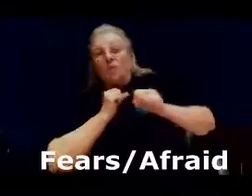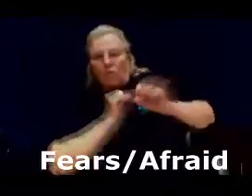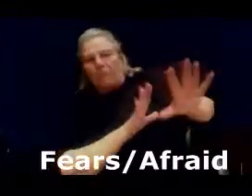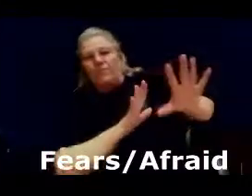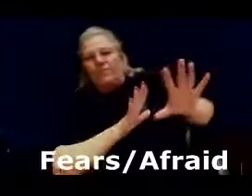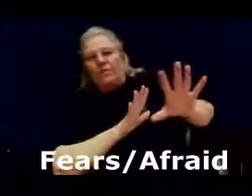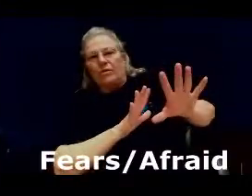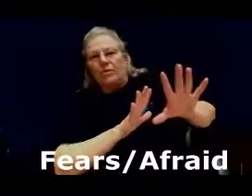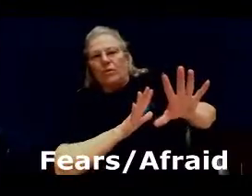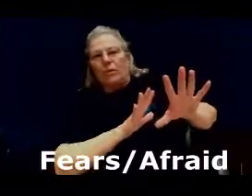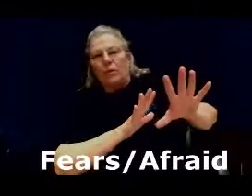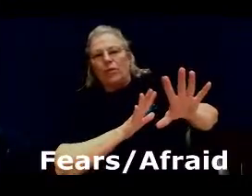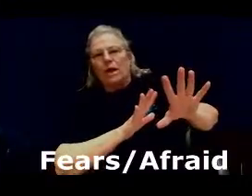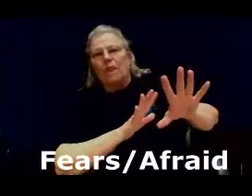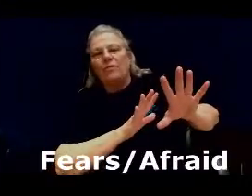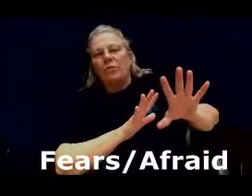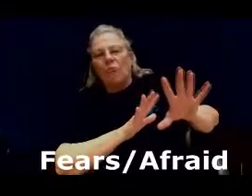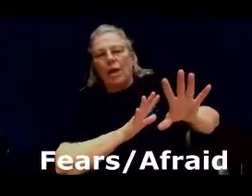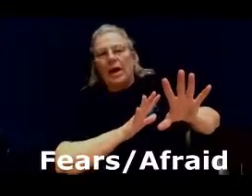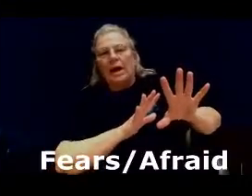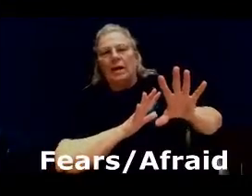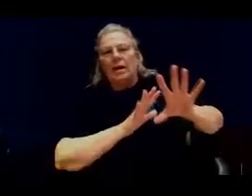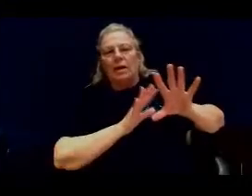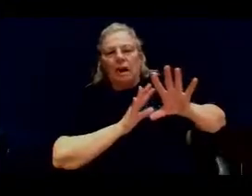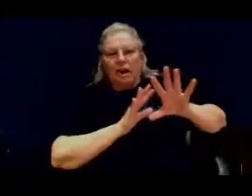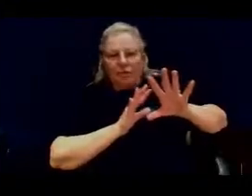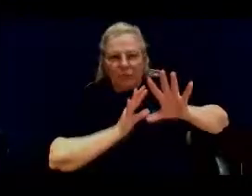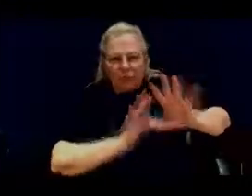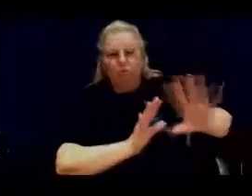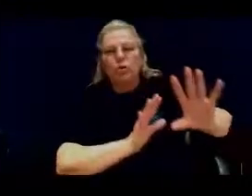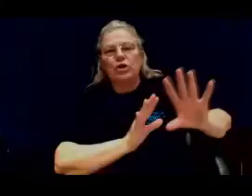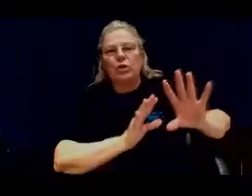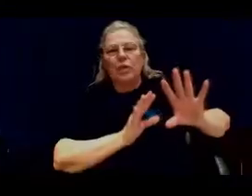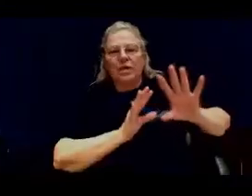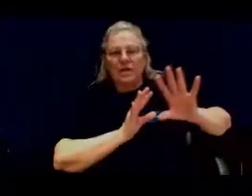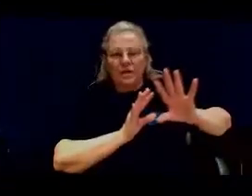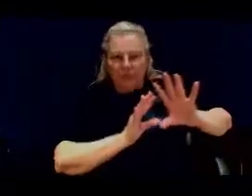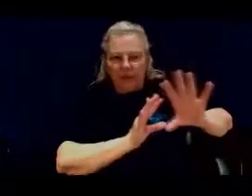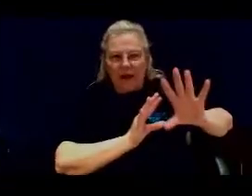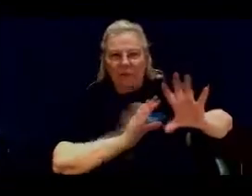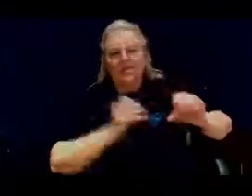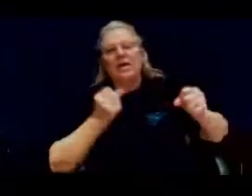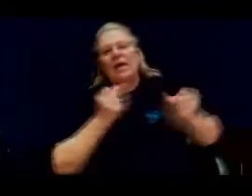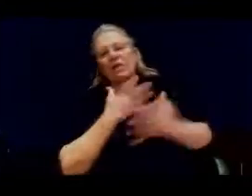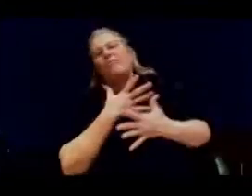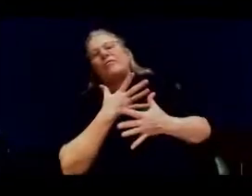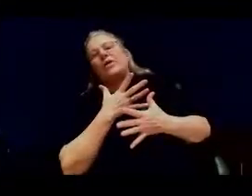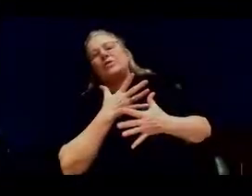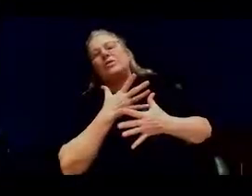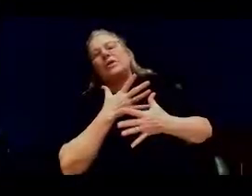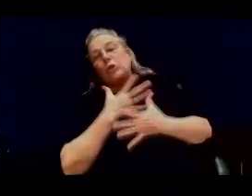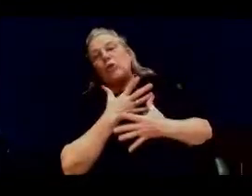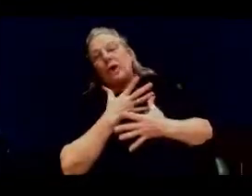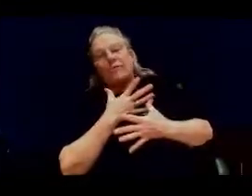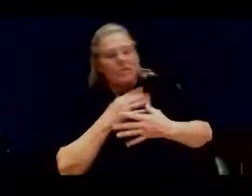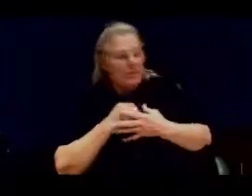or a fear this way, whichever way you're pushing away things from the outside or fears that you have